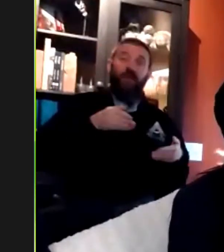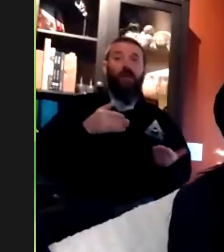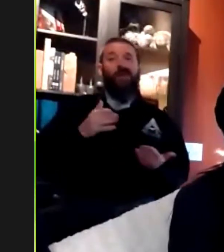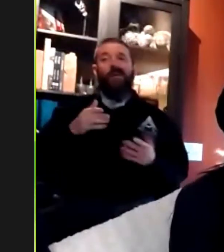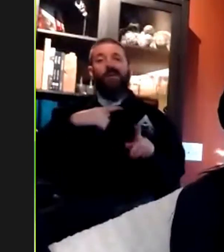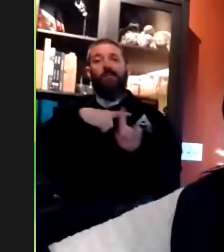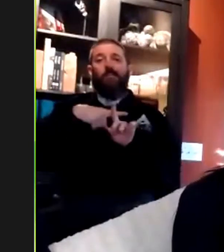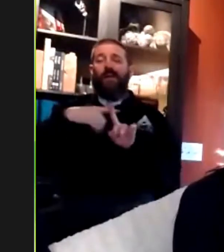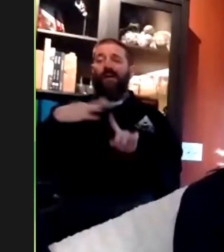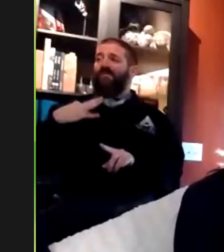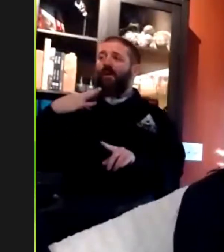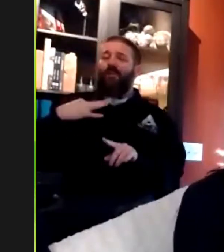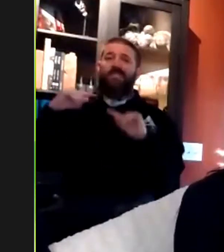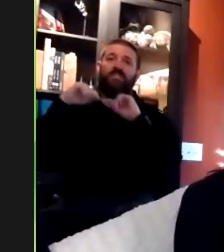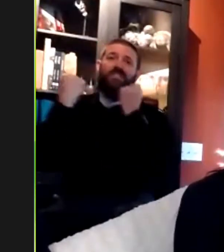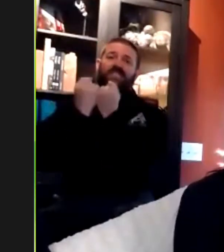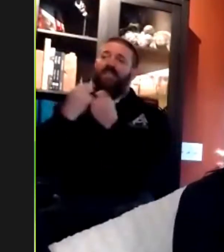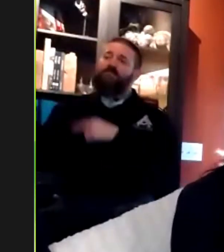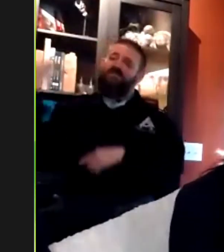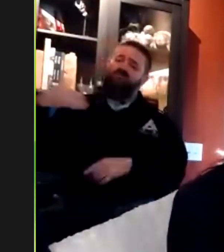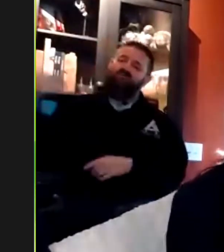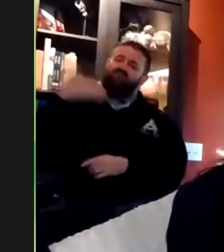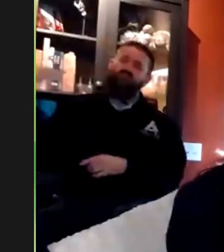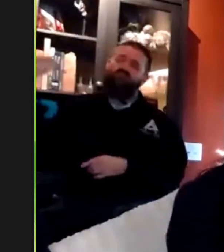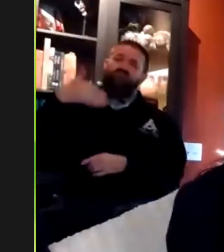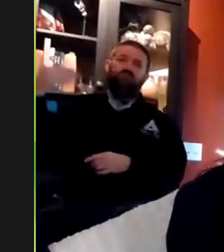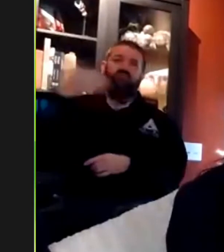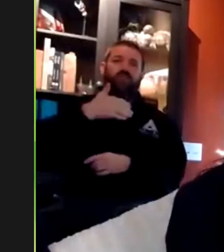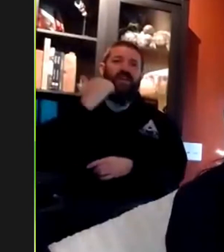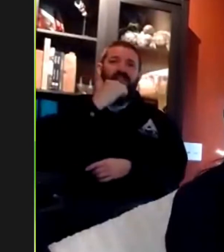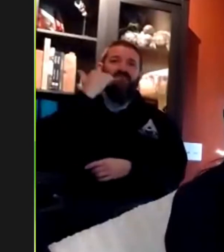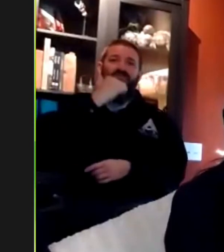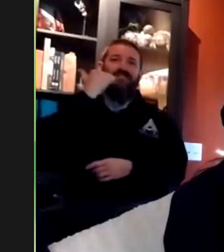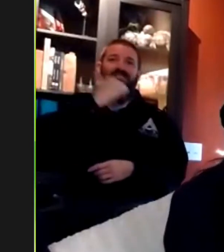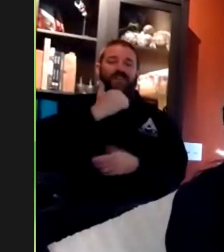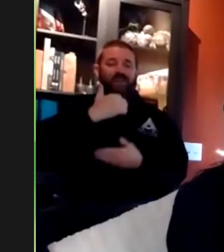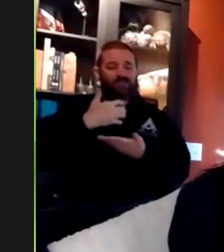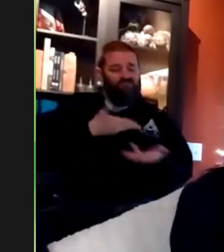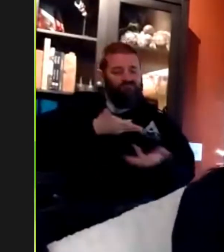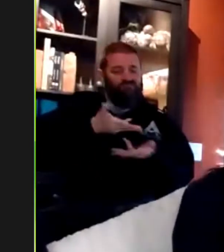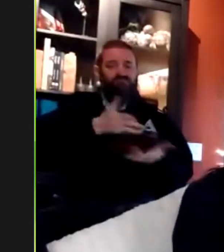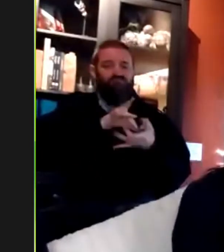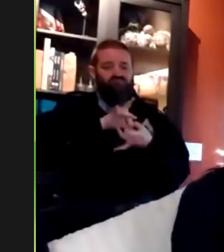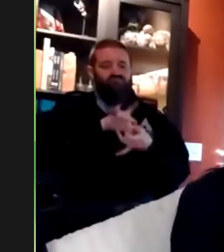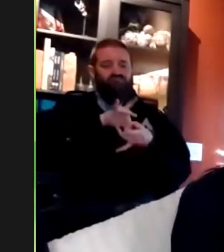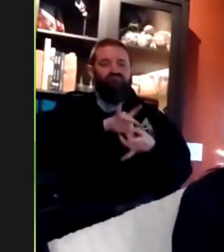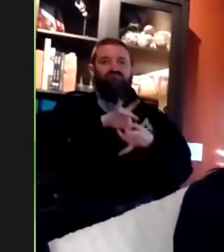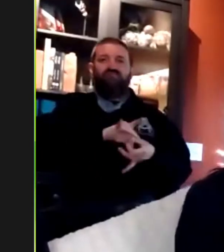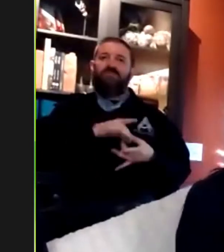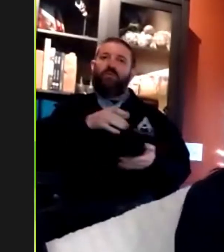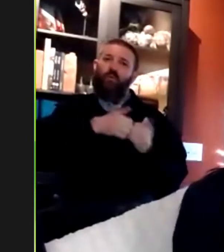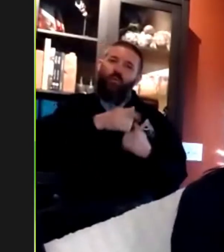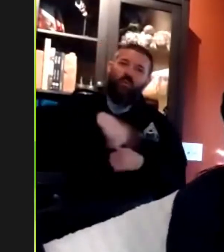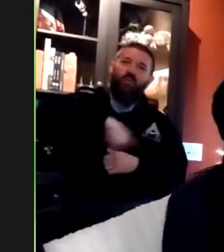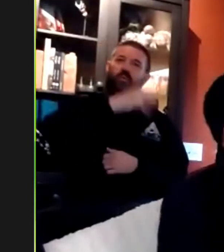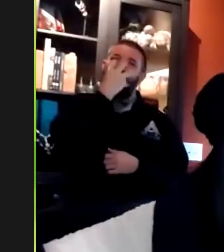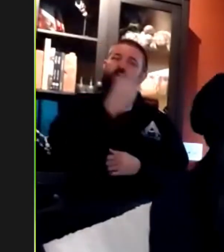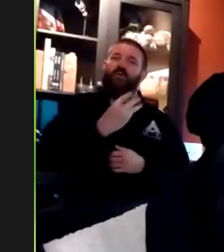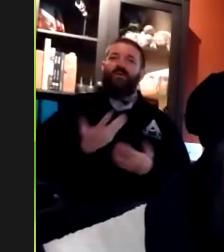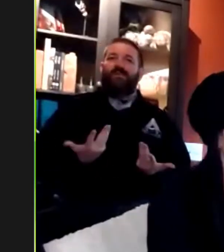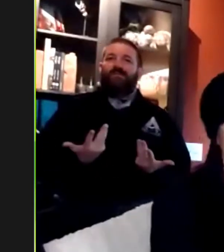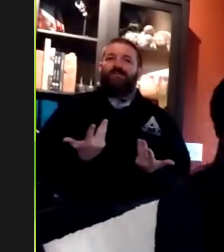are here working with them all day, every day as well. So, working with these guys, socializing them